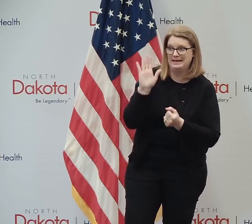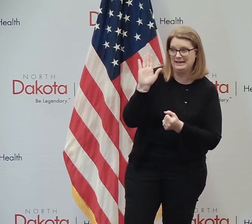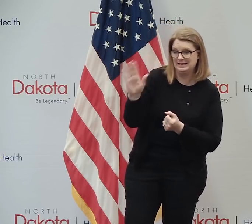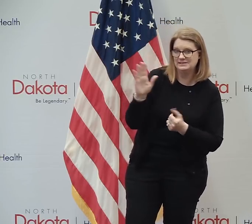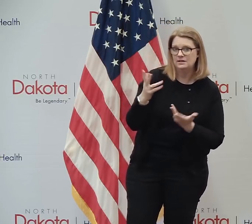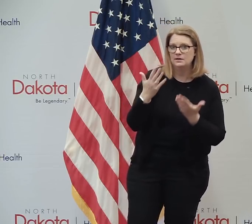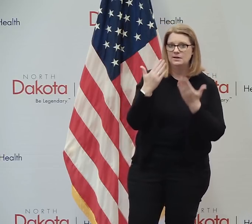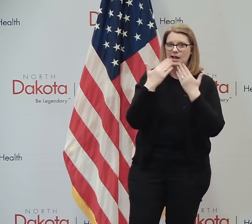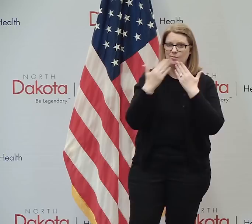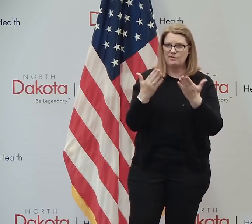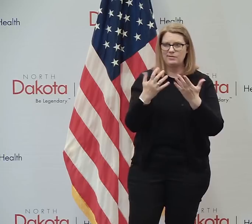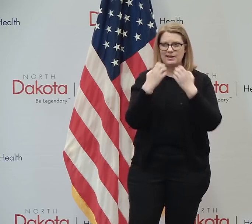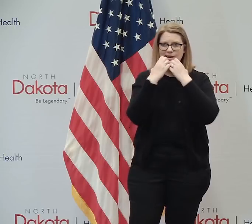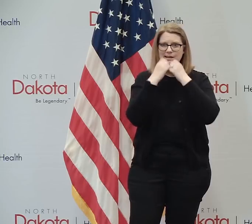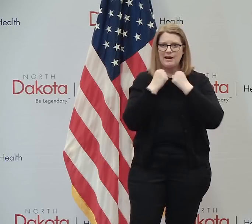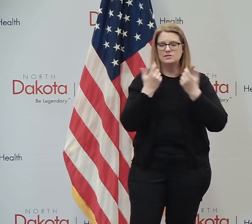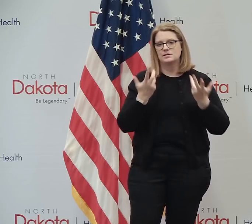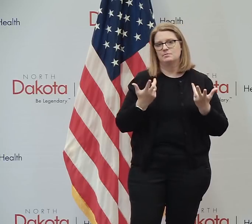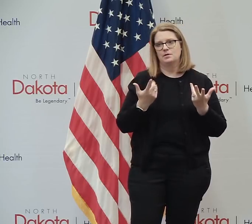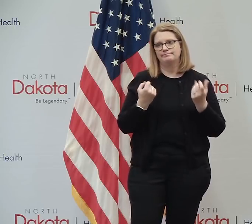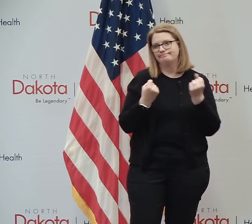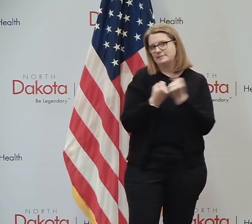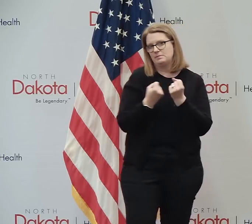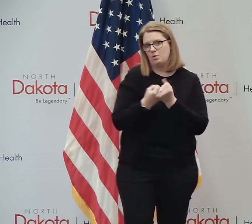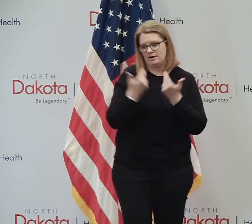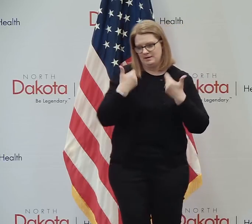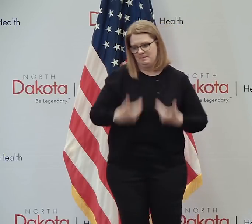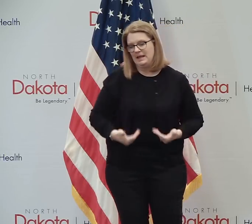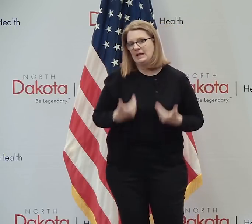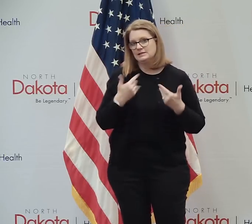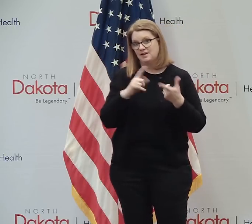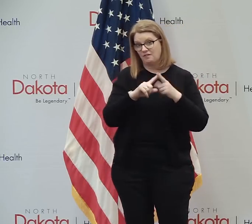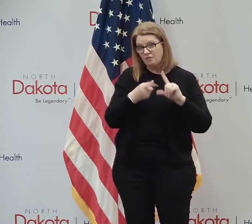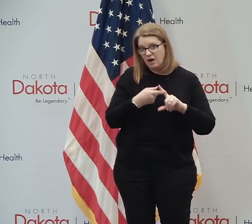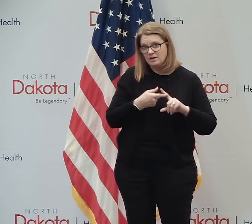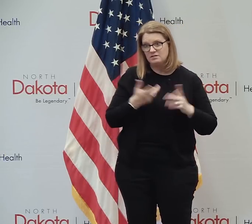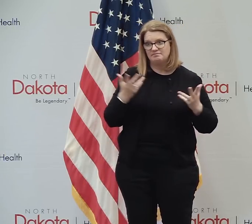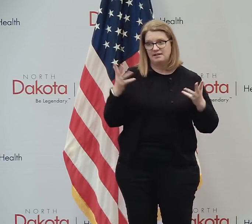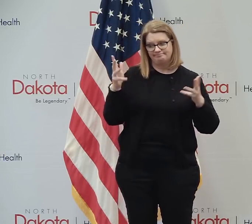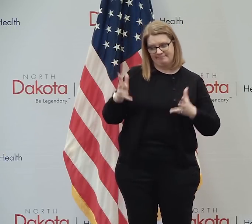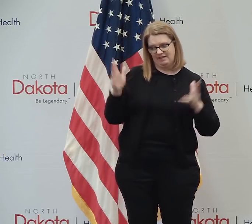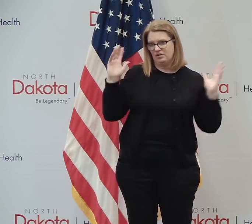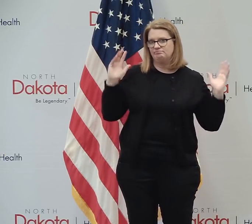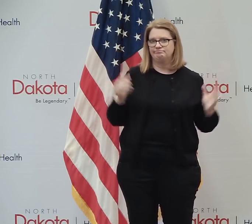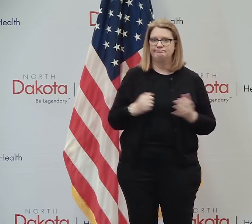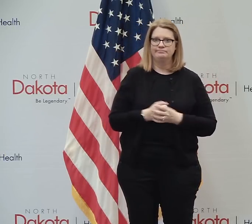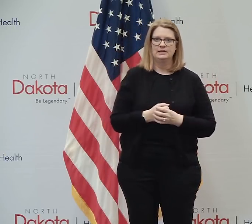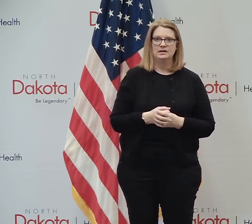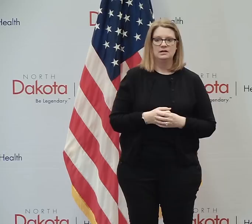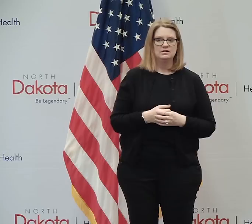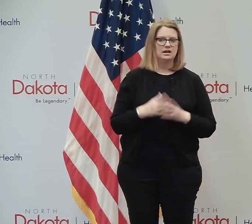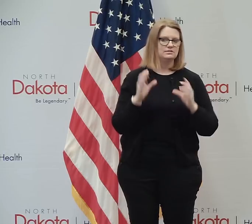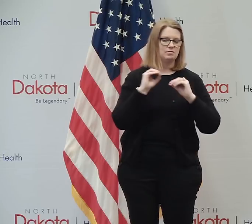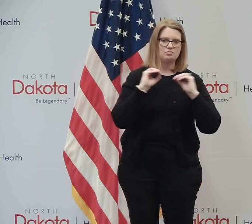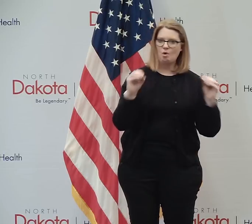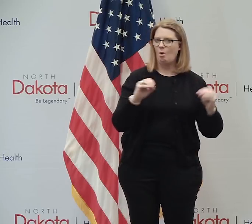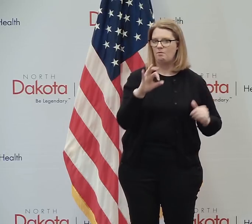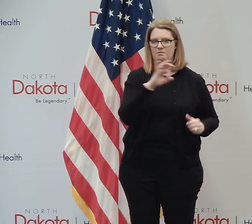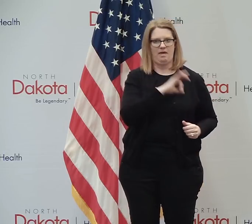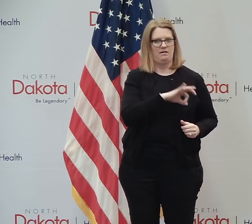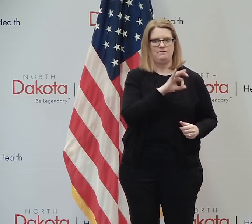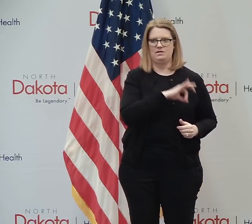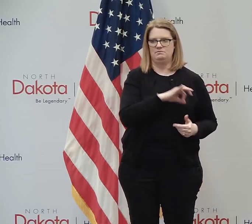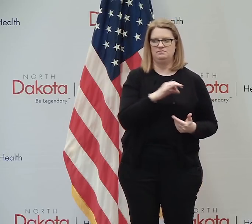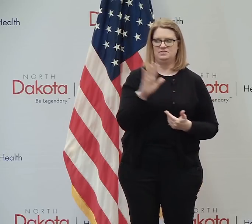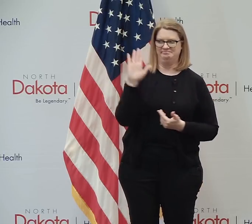grateful that he cares about supporting me as a friend, and I'll just leave it at that. I mean, there's no commercial benefit for